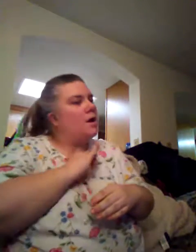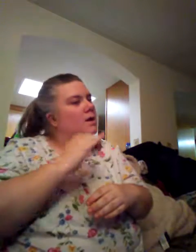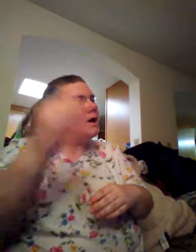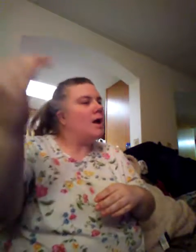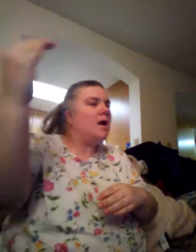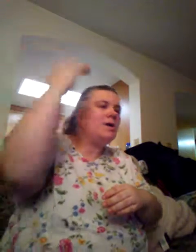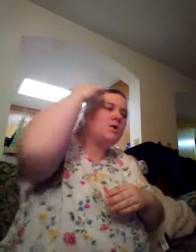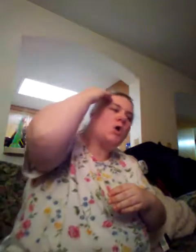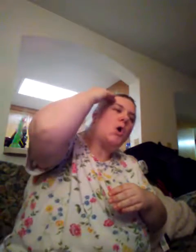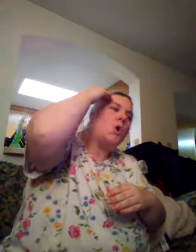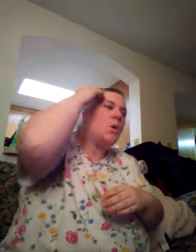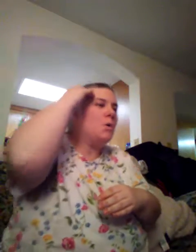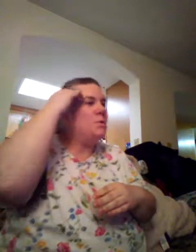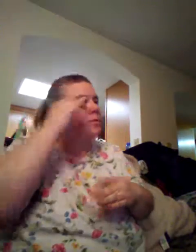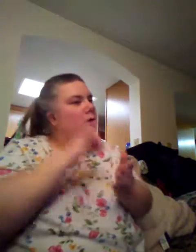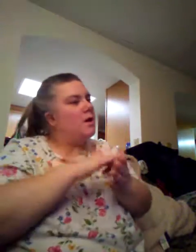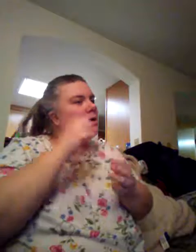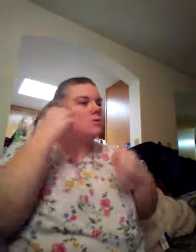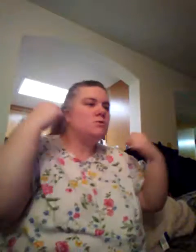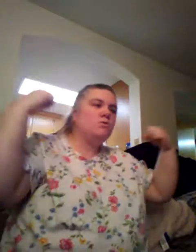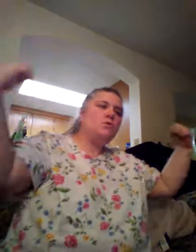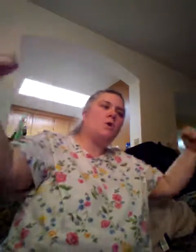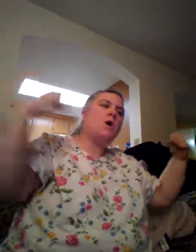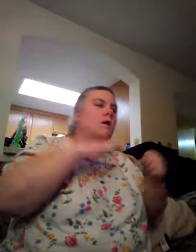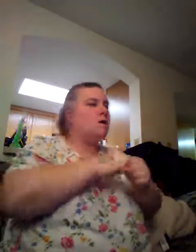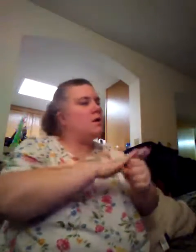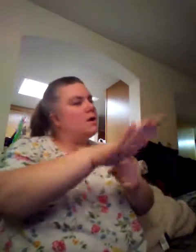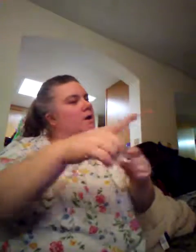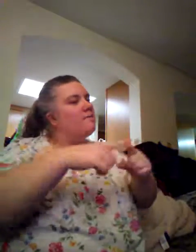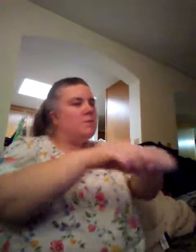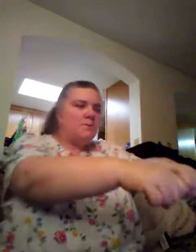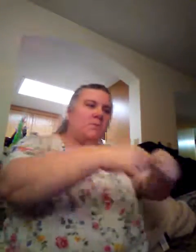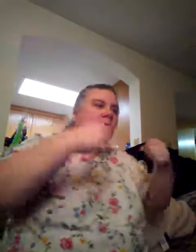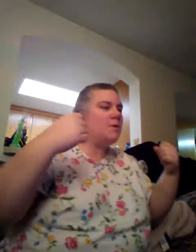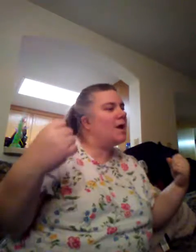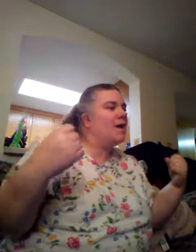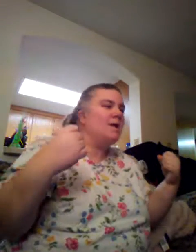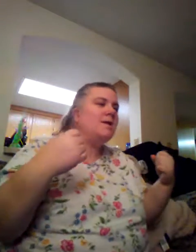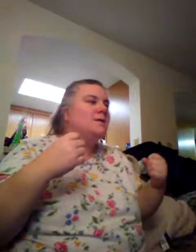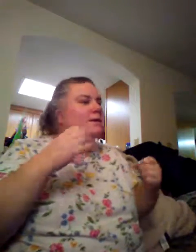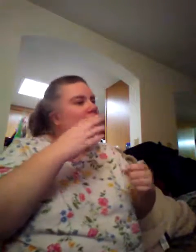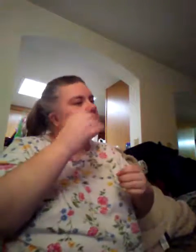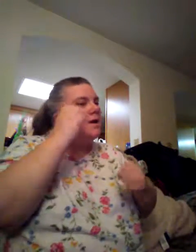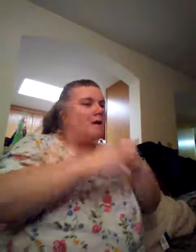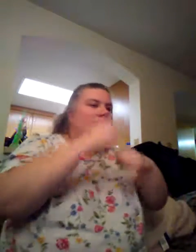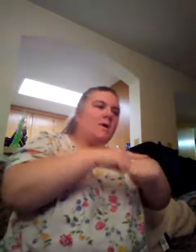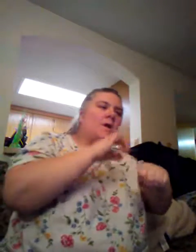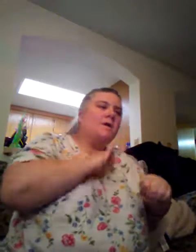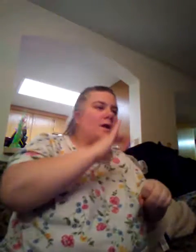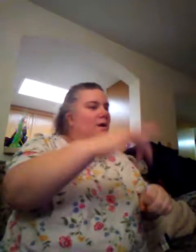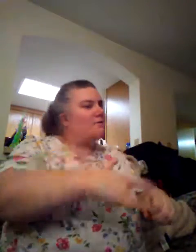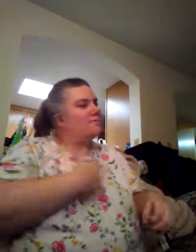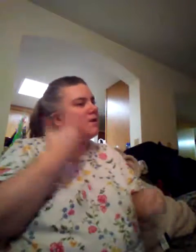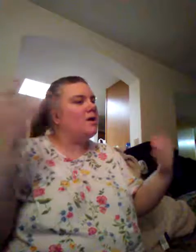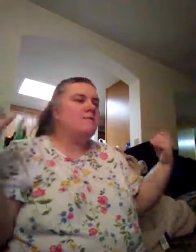And I know. That I'm strong enough to mend. And every time I